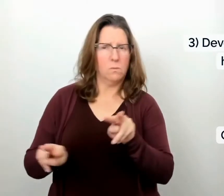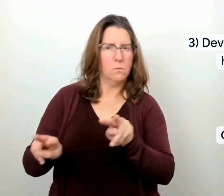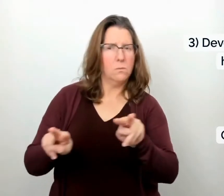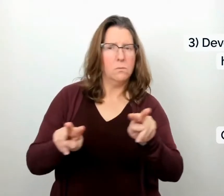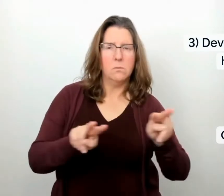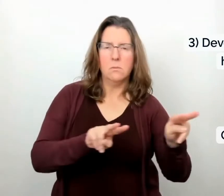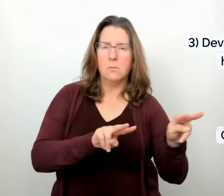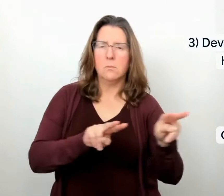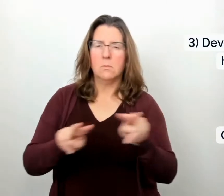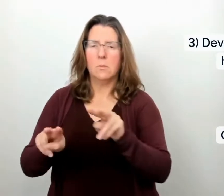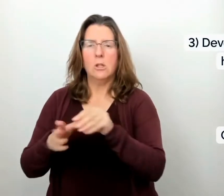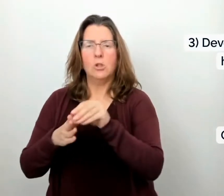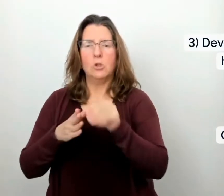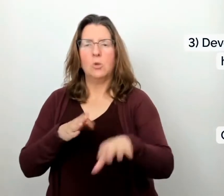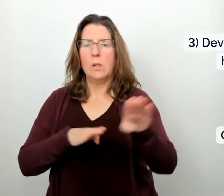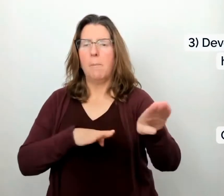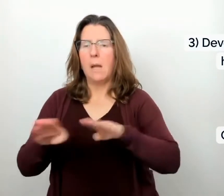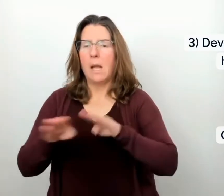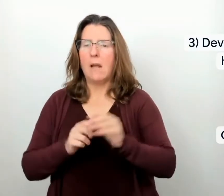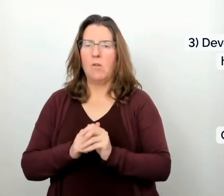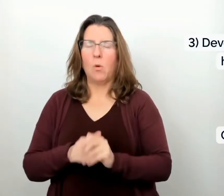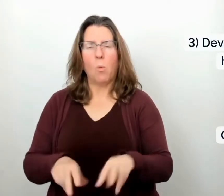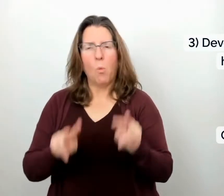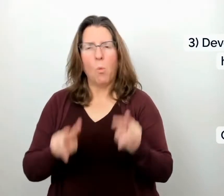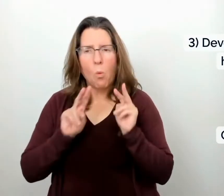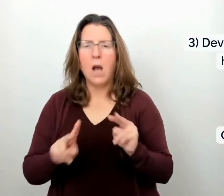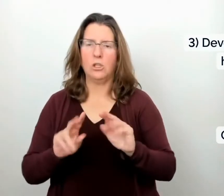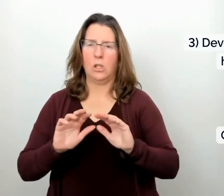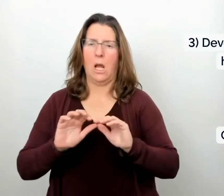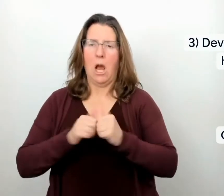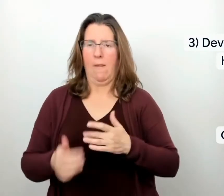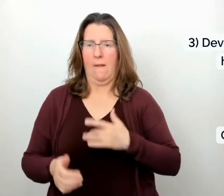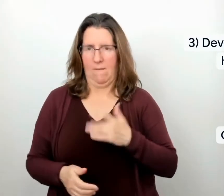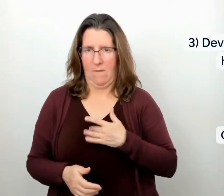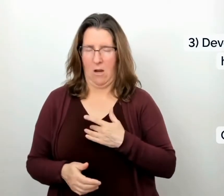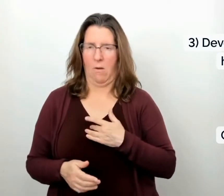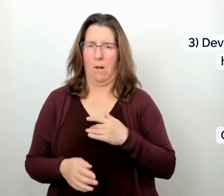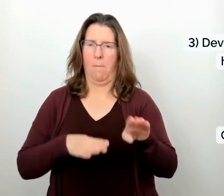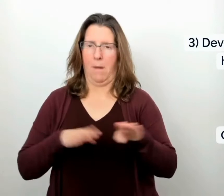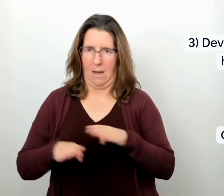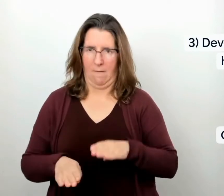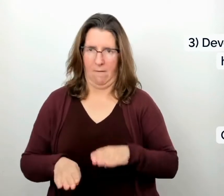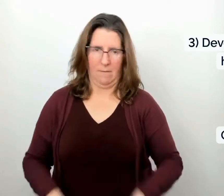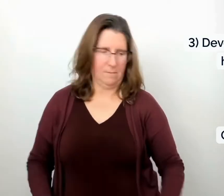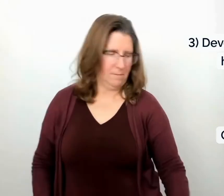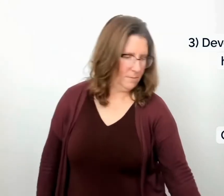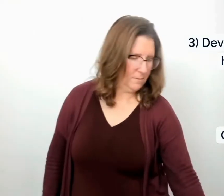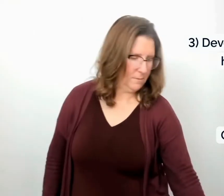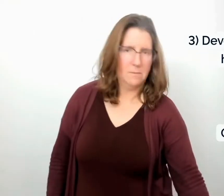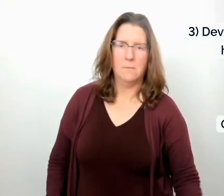You have to be the detective that observes their behavior, how feelings may be expressed through their behavior.